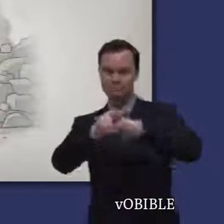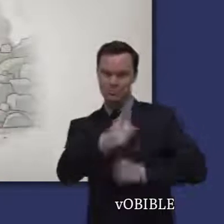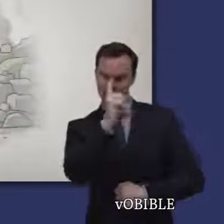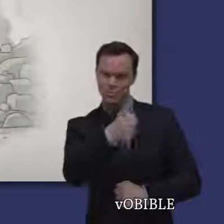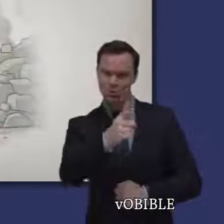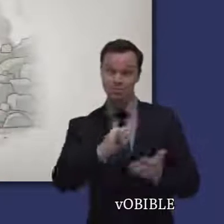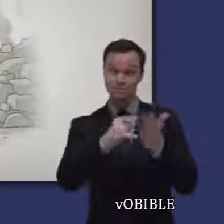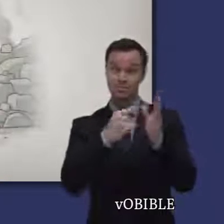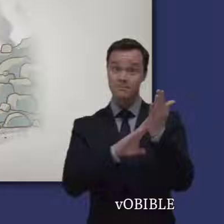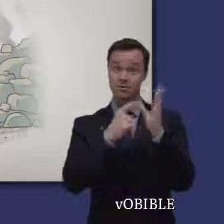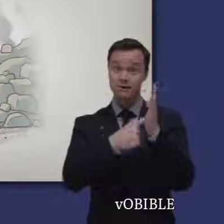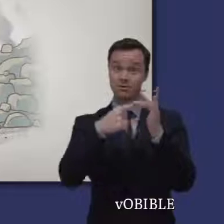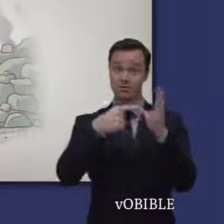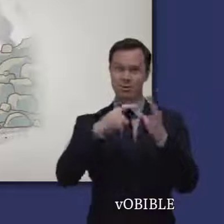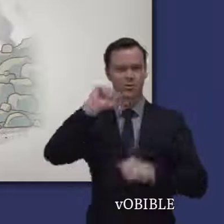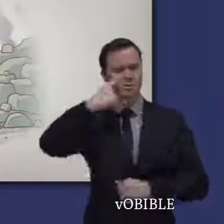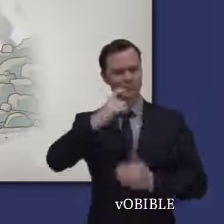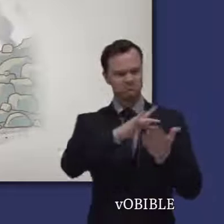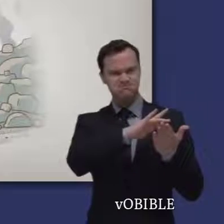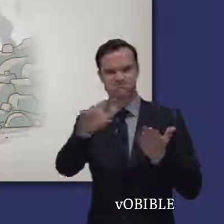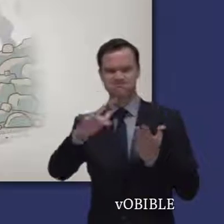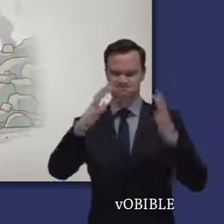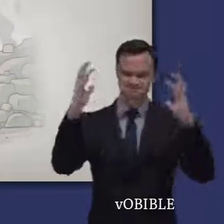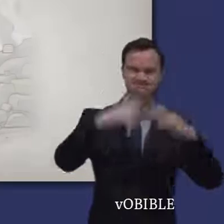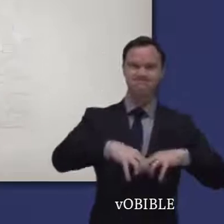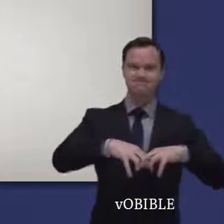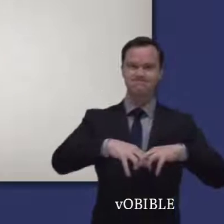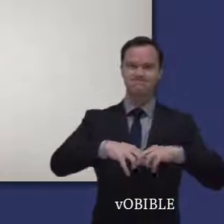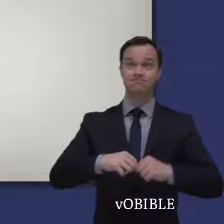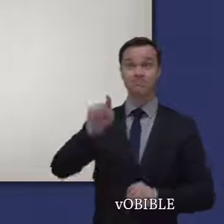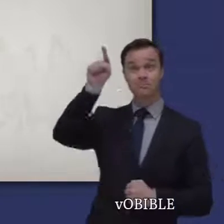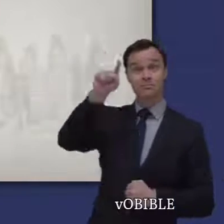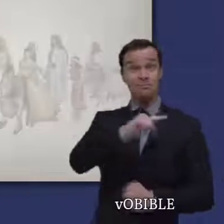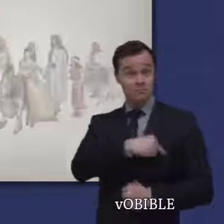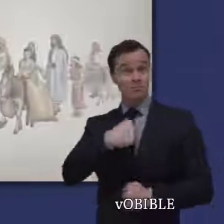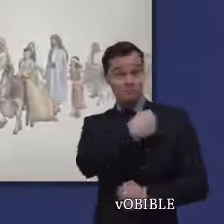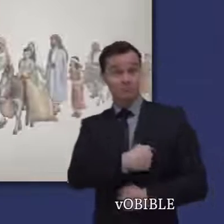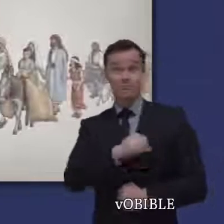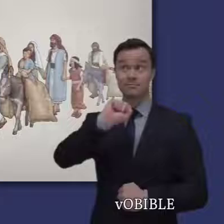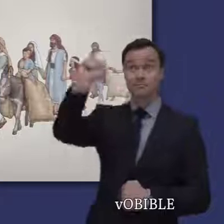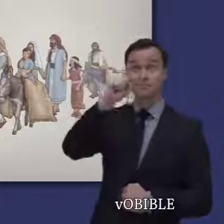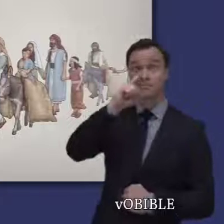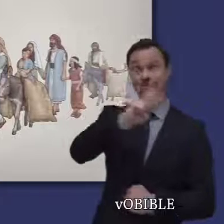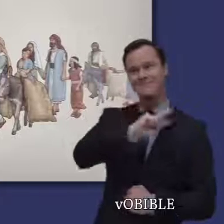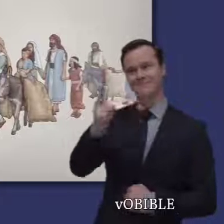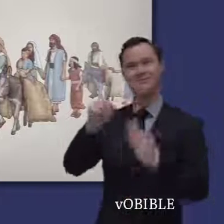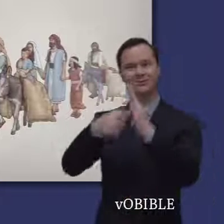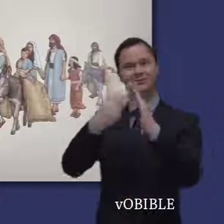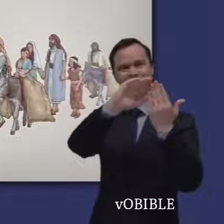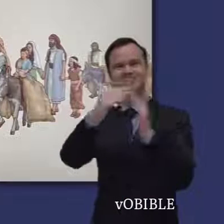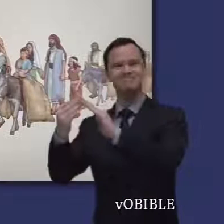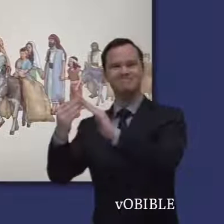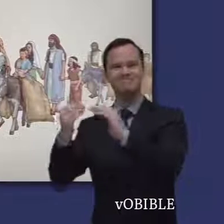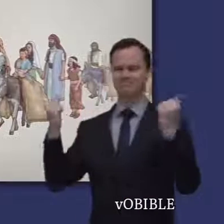Jehovah's warning that Samaria will become a heap of ruins, and God's promise that His people will return